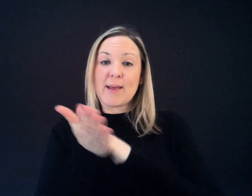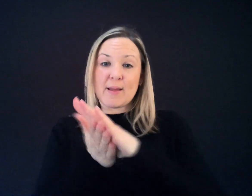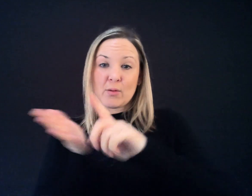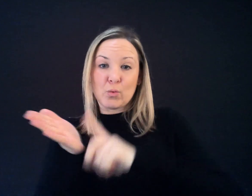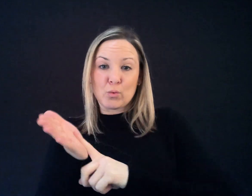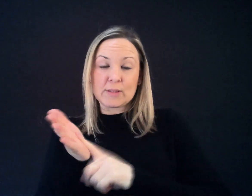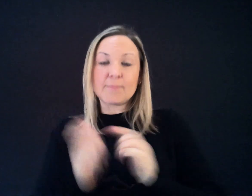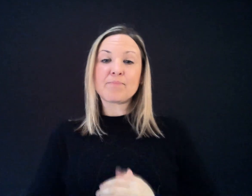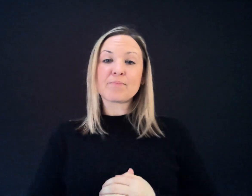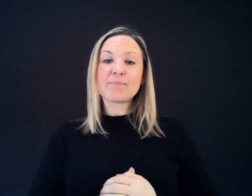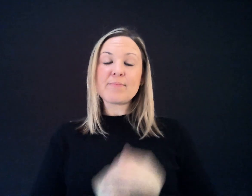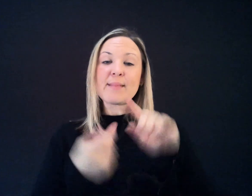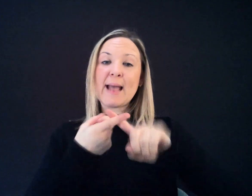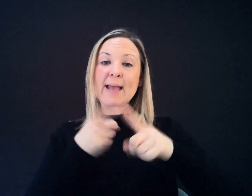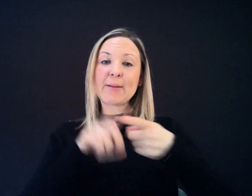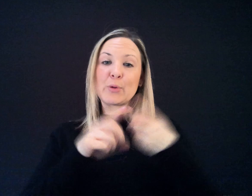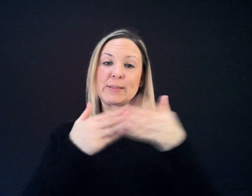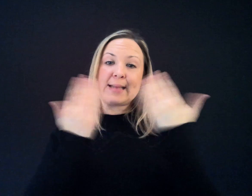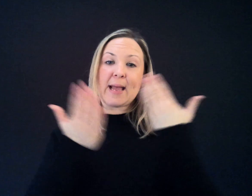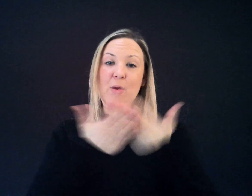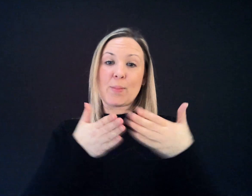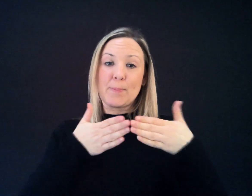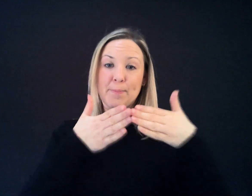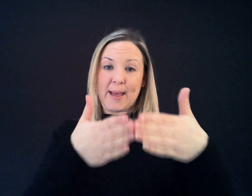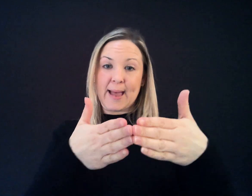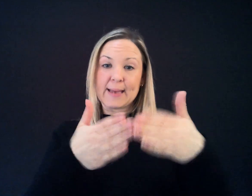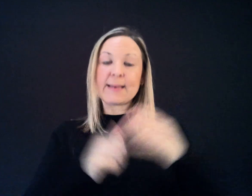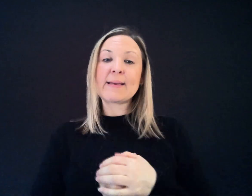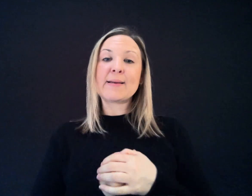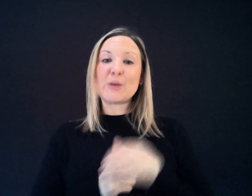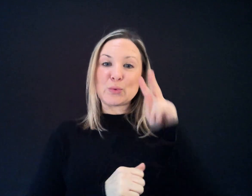Day on the Bay with Able Australia and Dolphins and Seals,